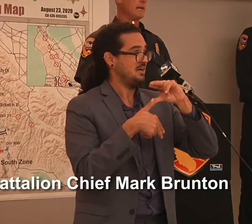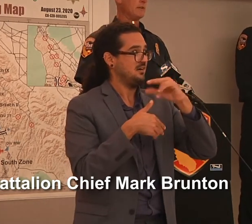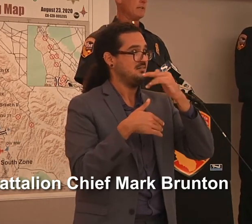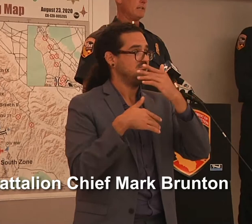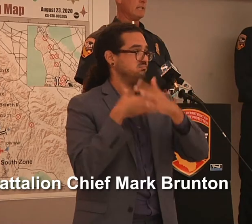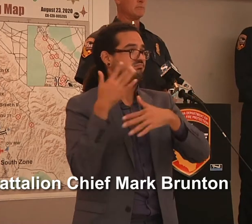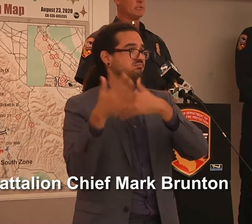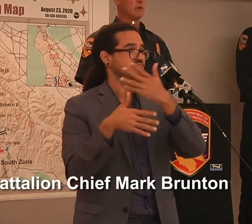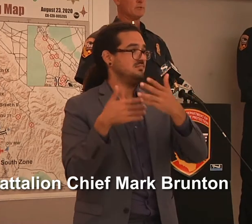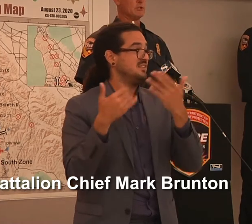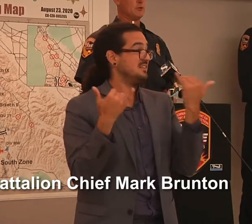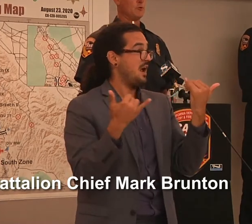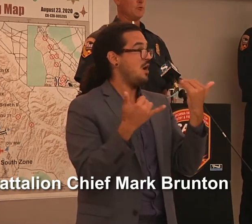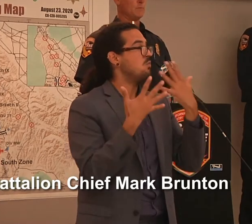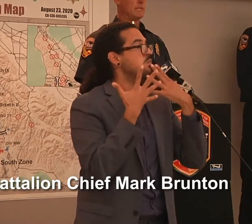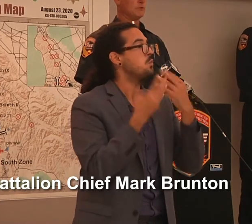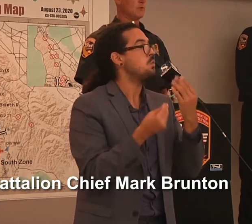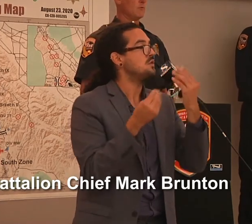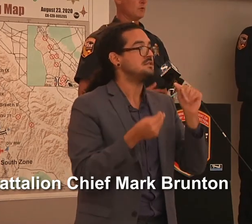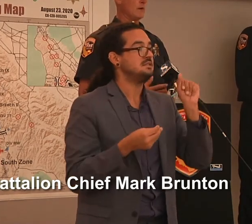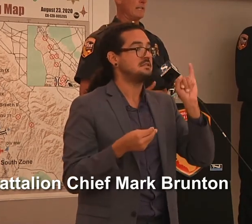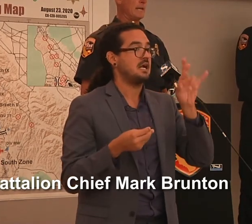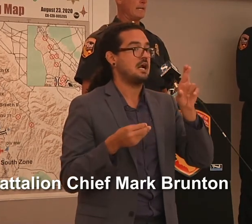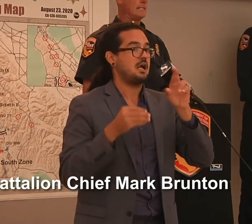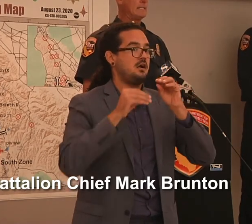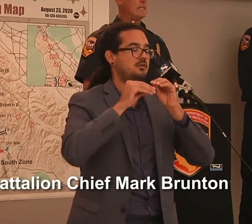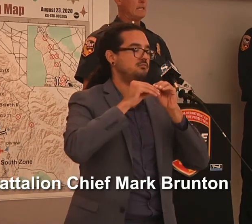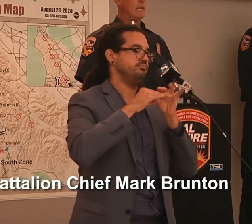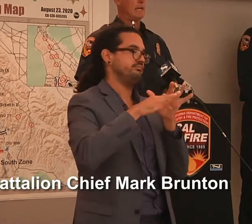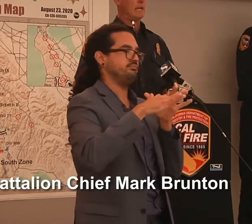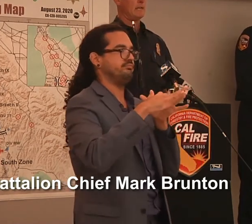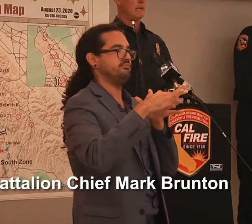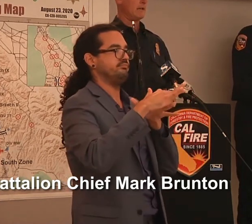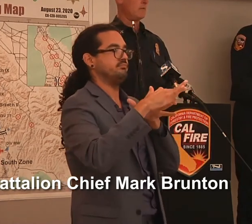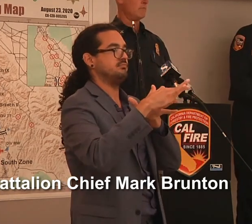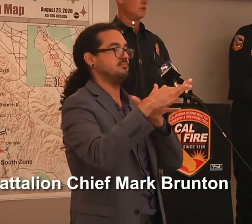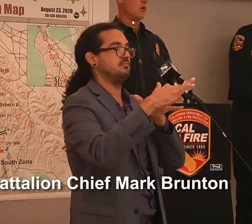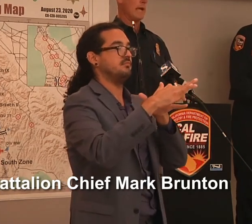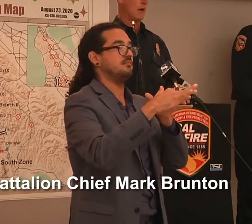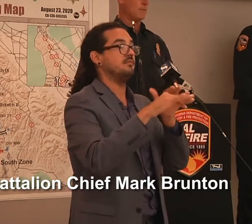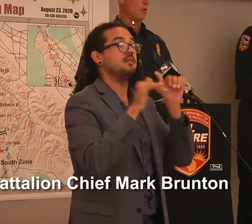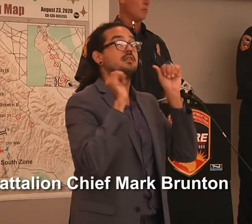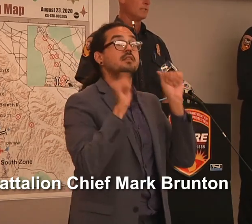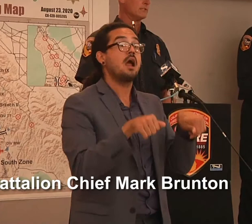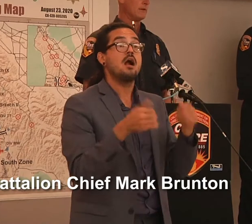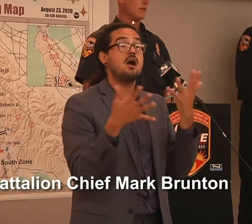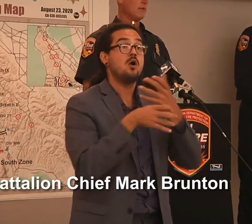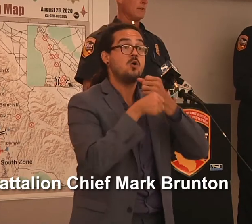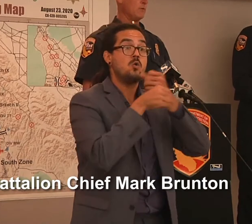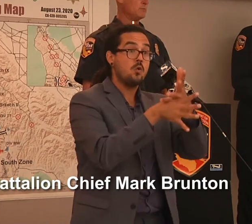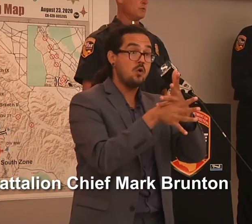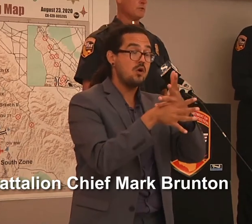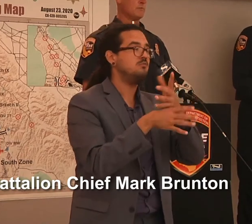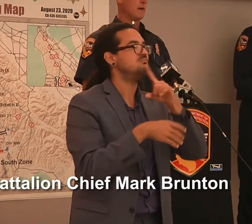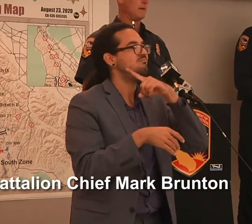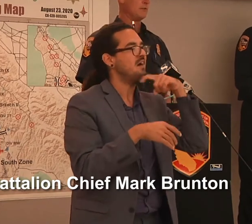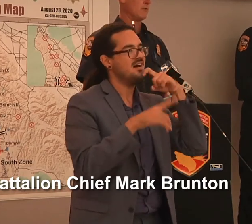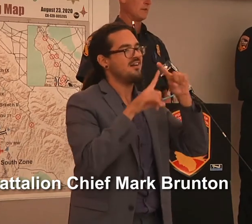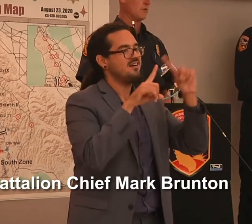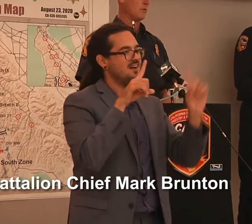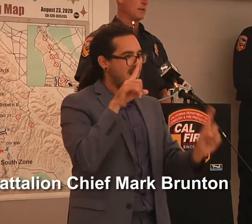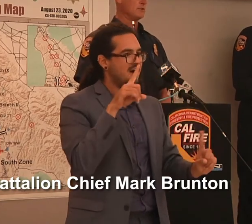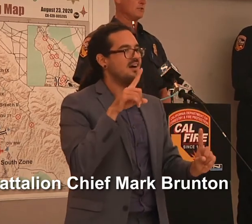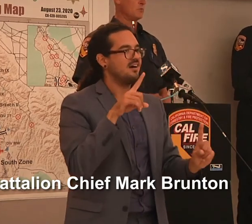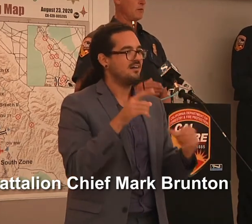conditions that lend themselves to potential for dry lightning and strong outflow winds that we call them, which push the fire